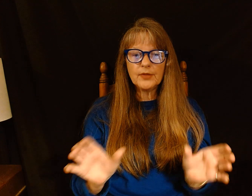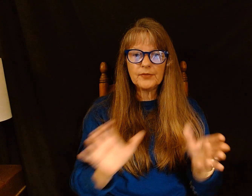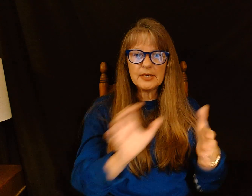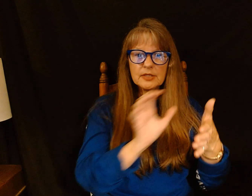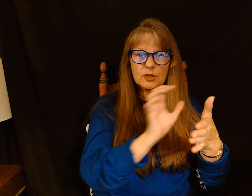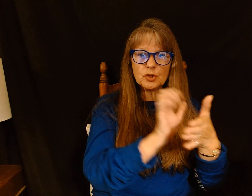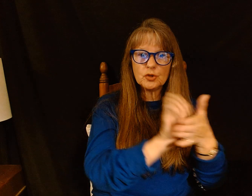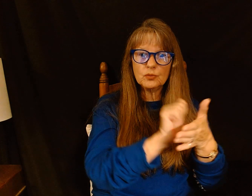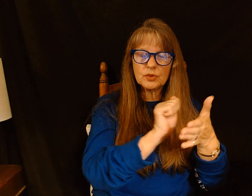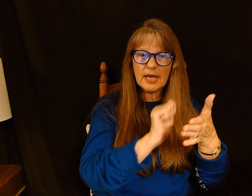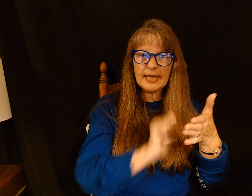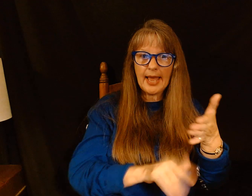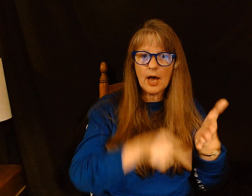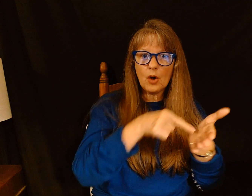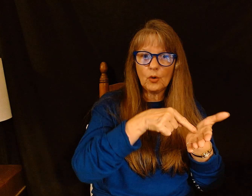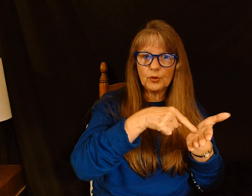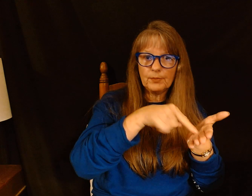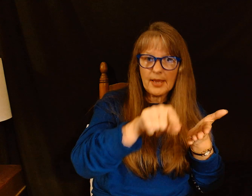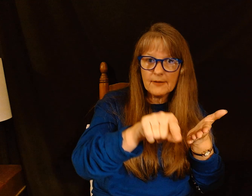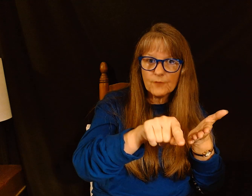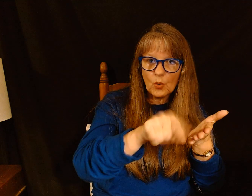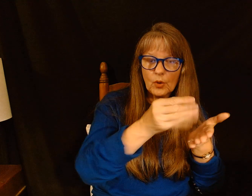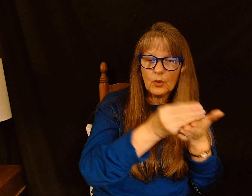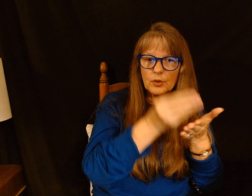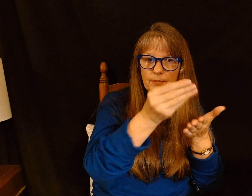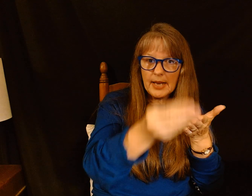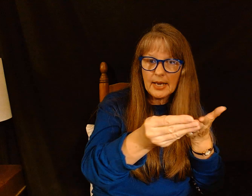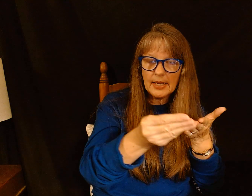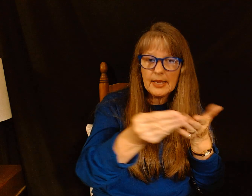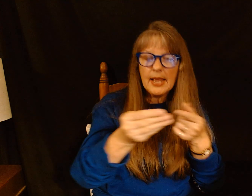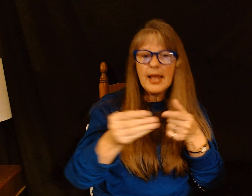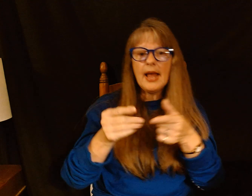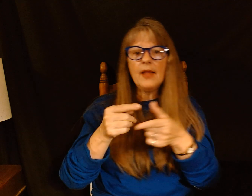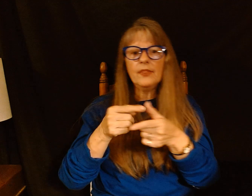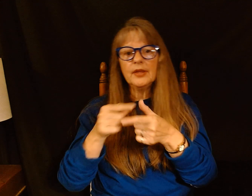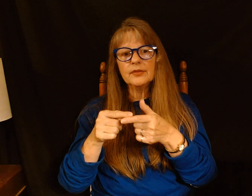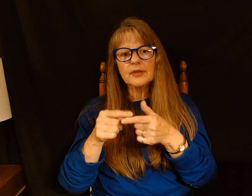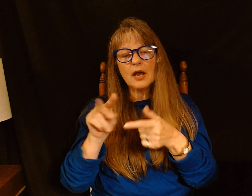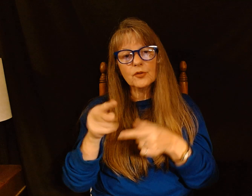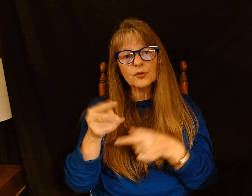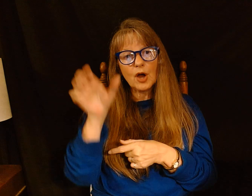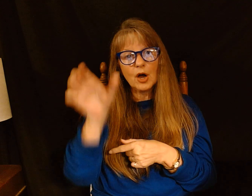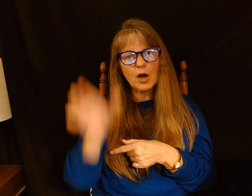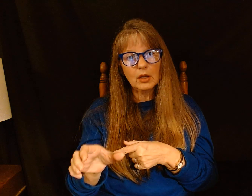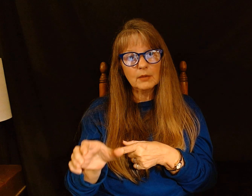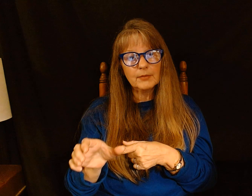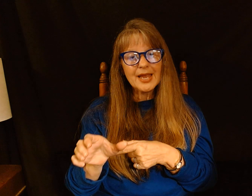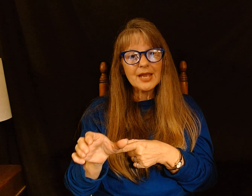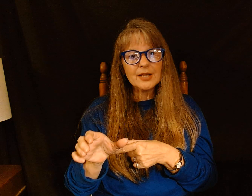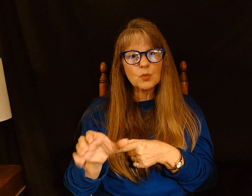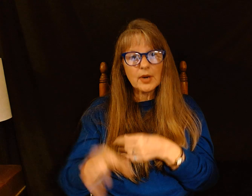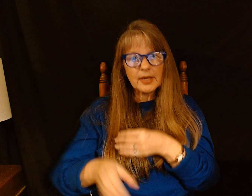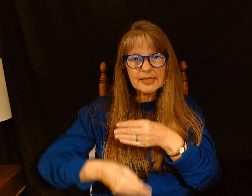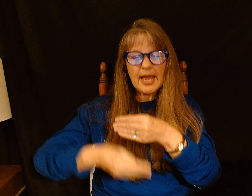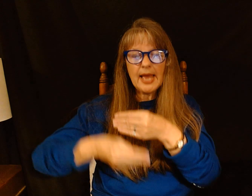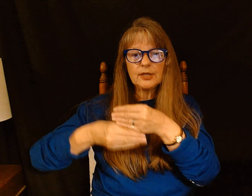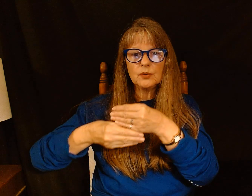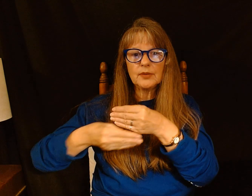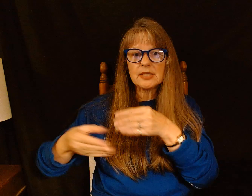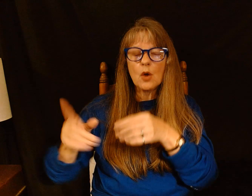things that you take out or you pay for or you buy. And then the other column is what is added to it. That's where